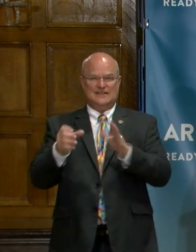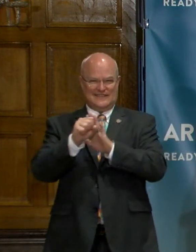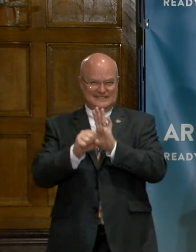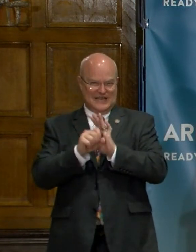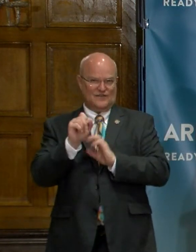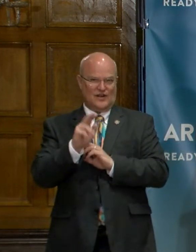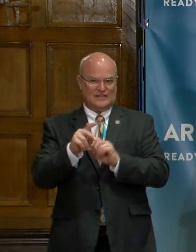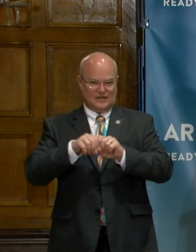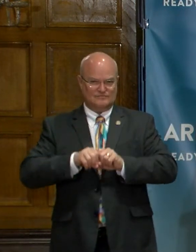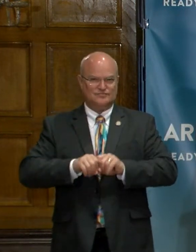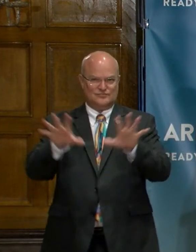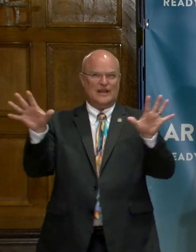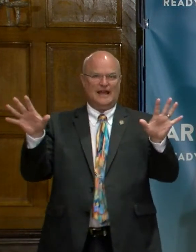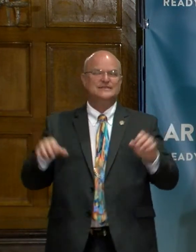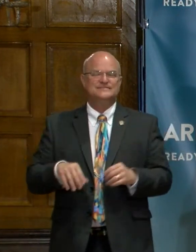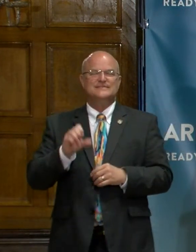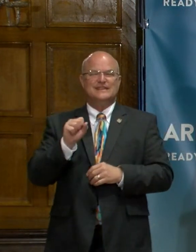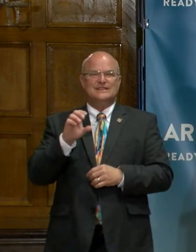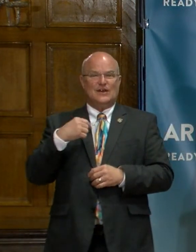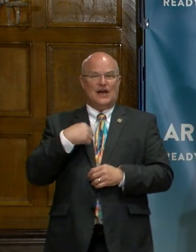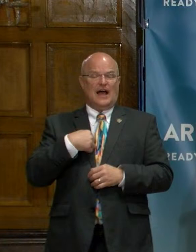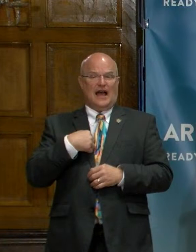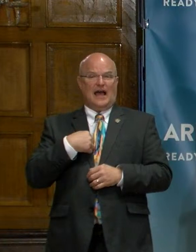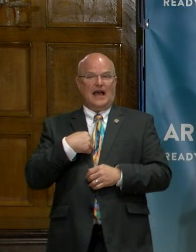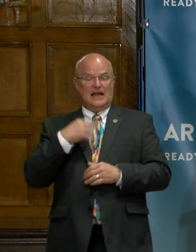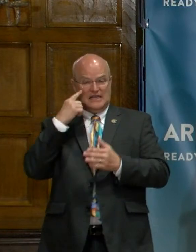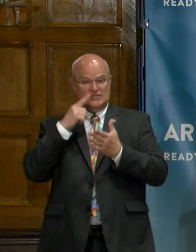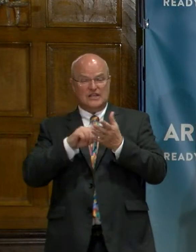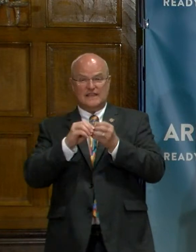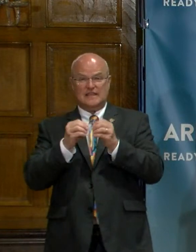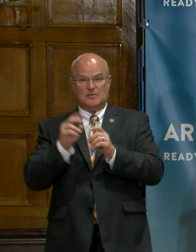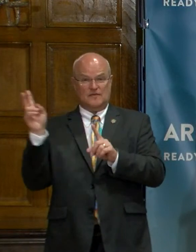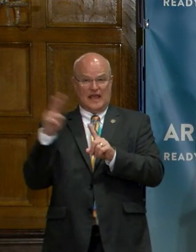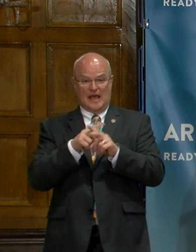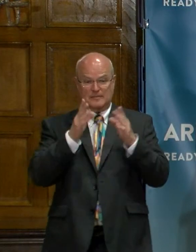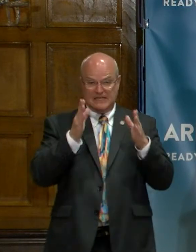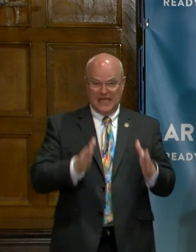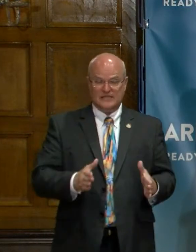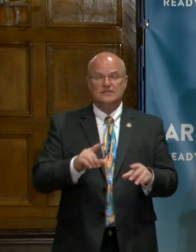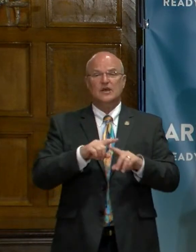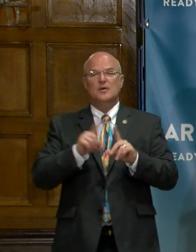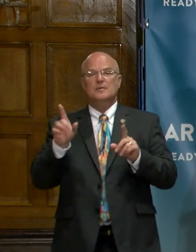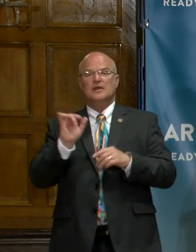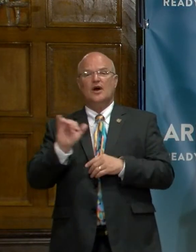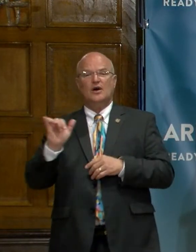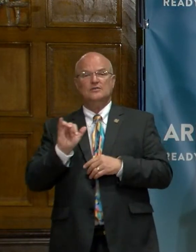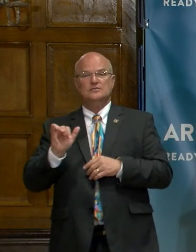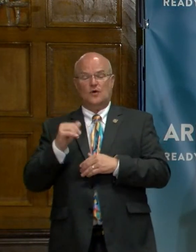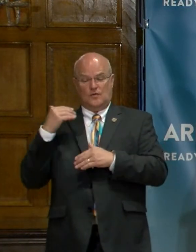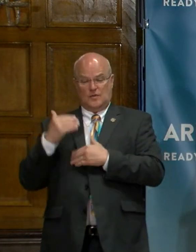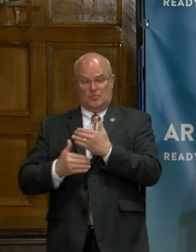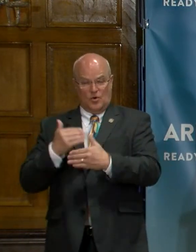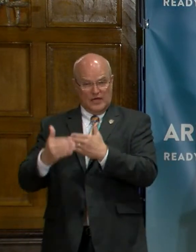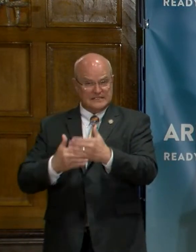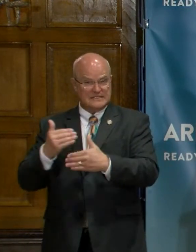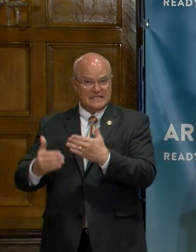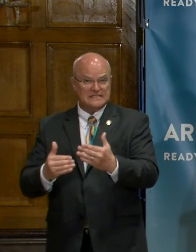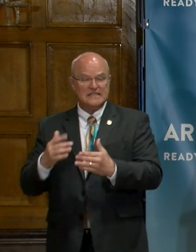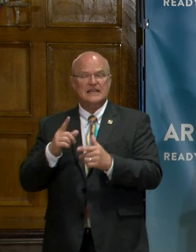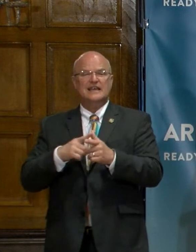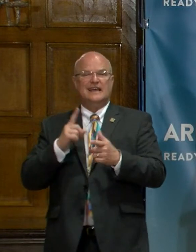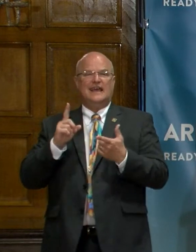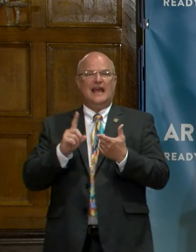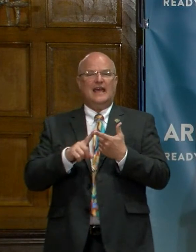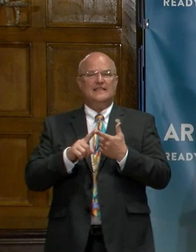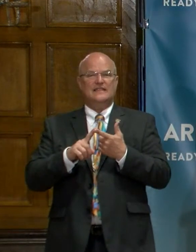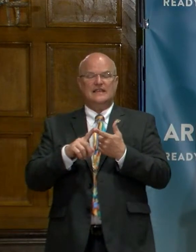of Arkansas went out. And I not only checked the number of applications, but also the processing, and